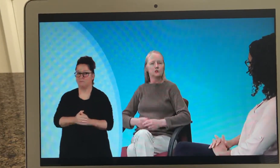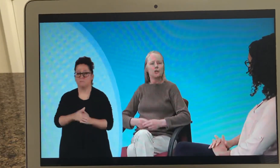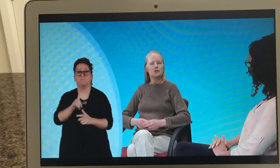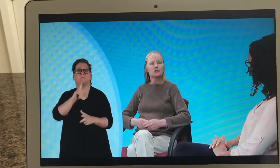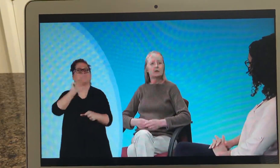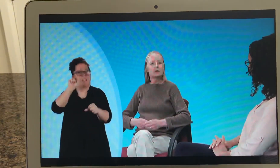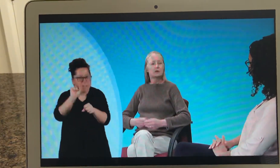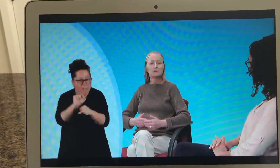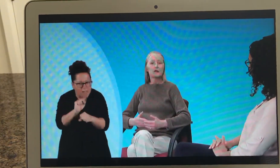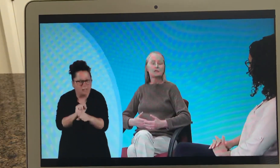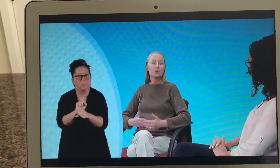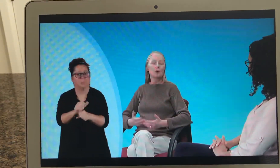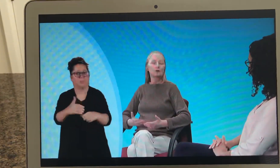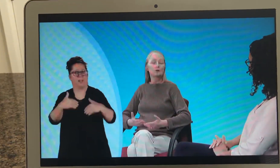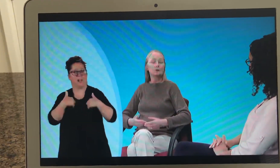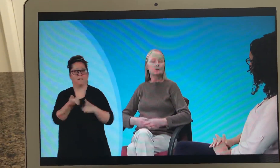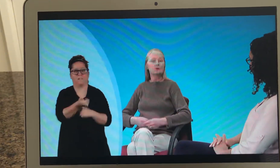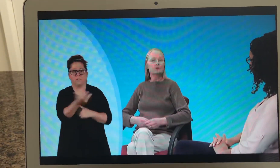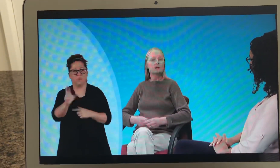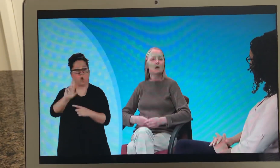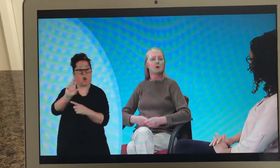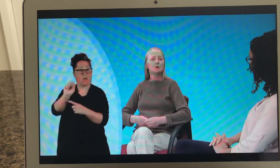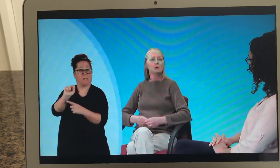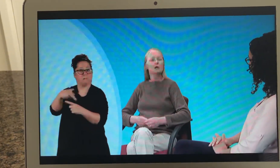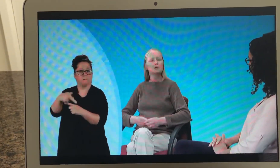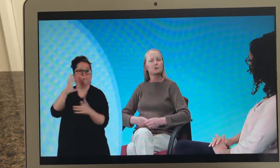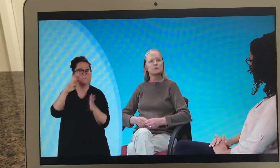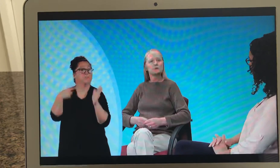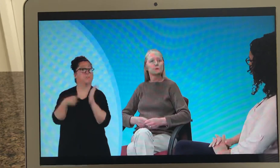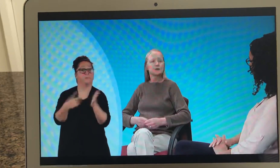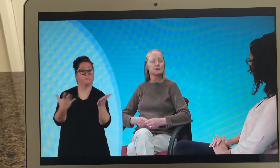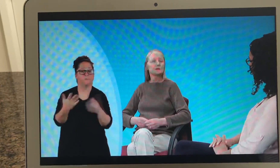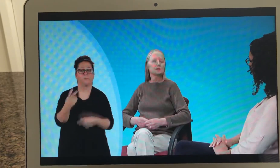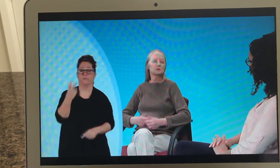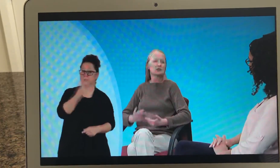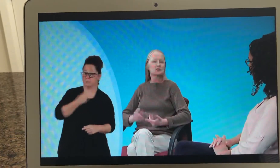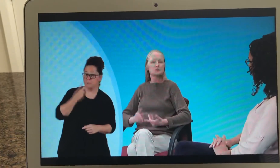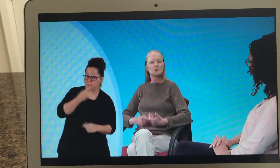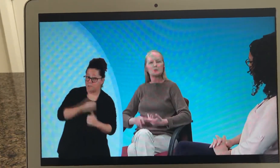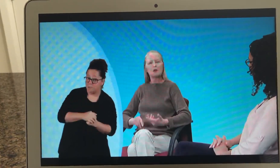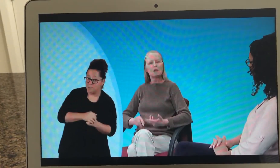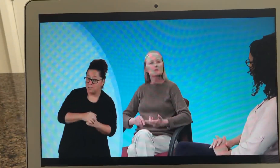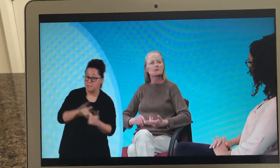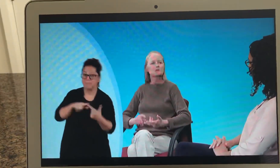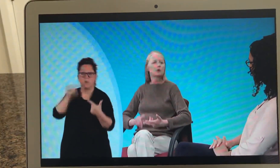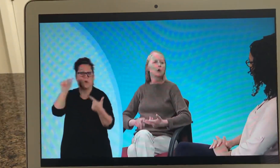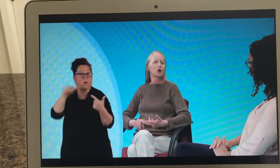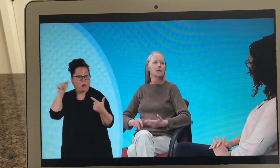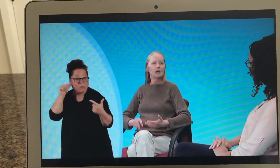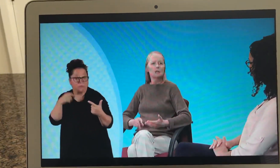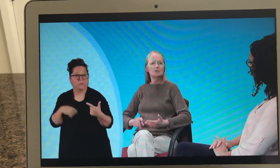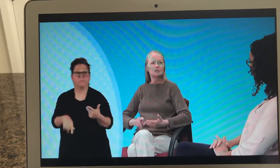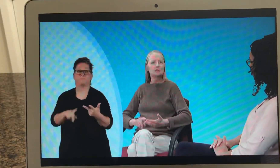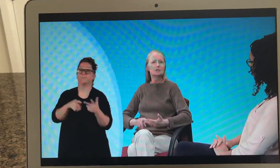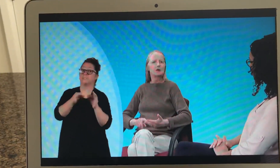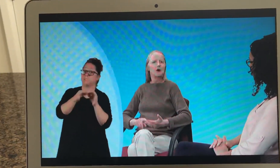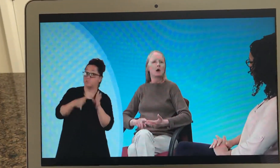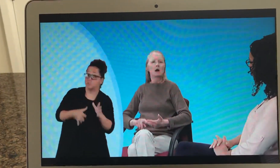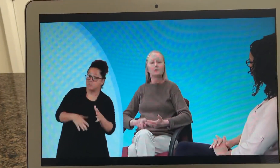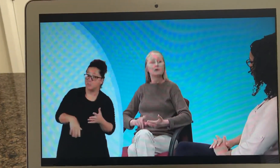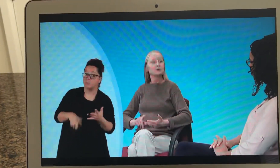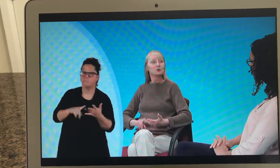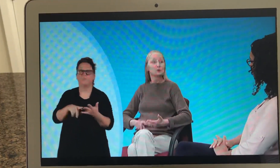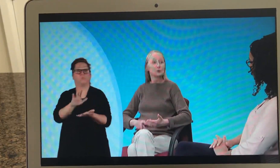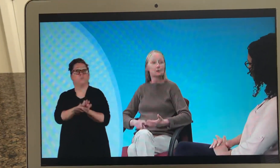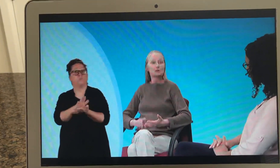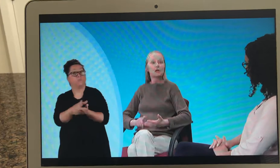access to their education. We have all of the RIPs, for example, lip reading,